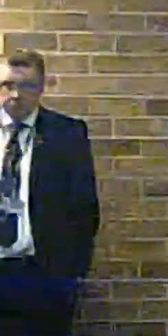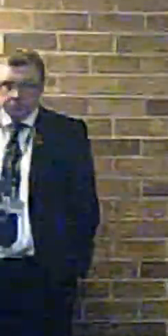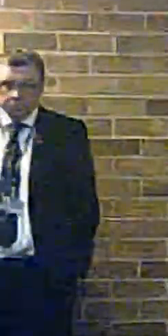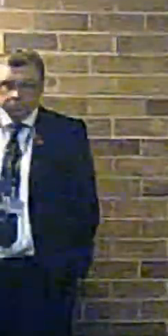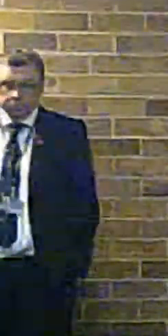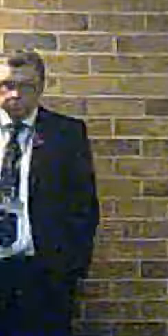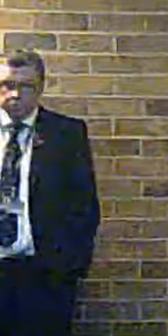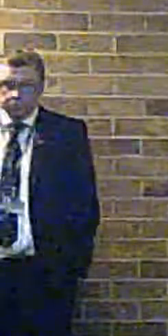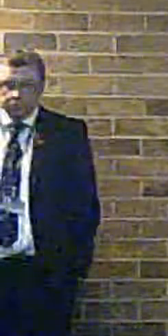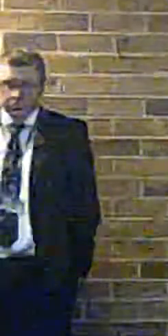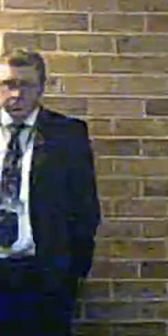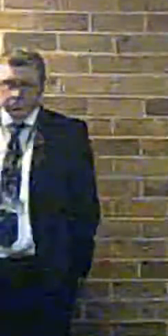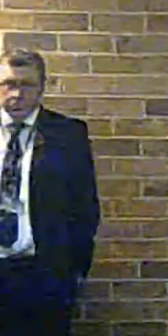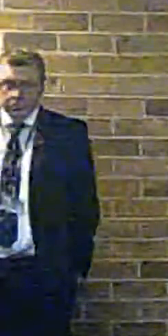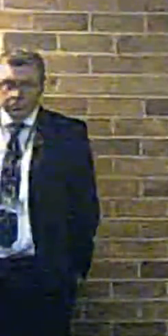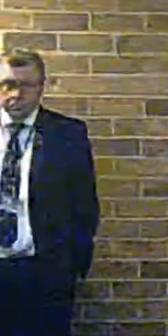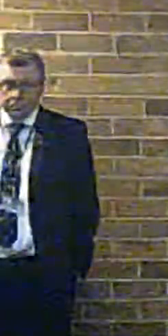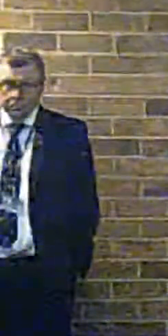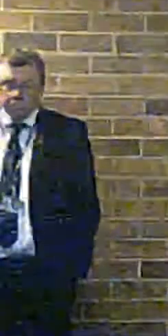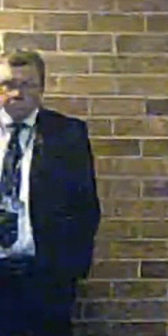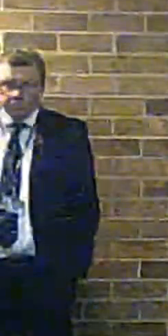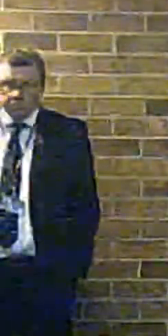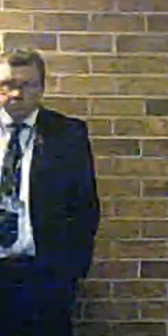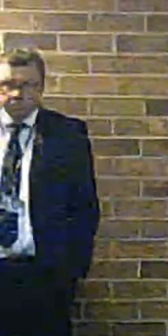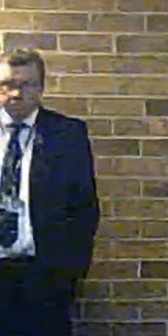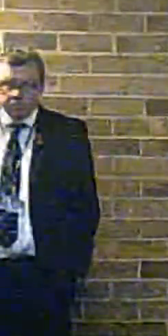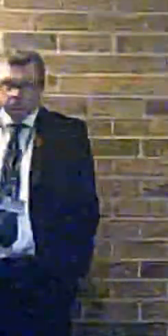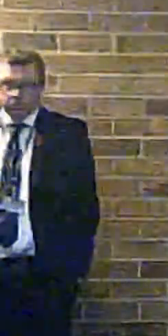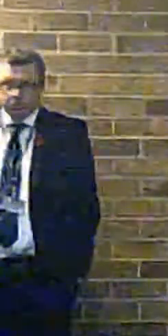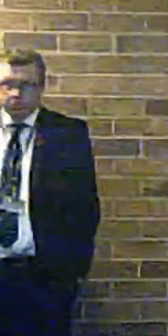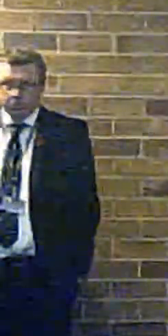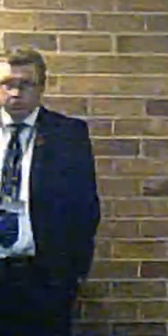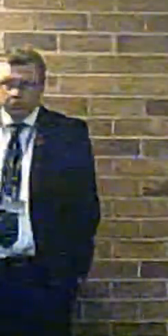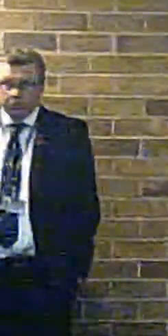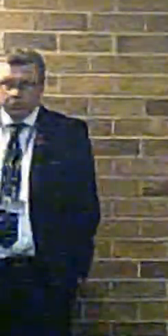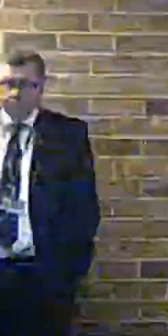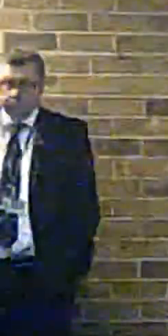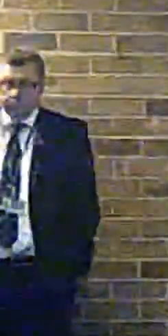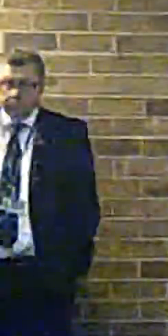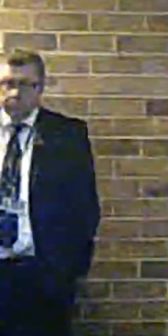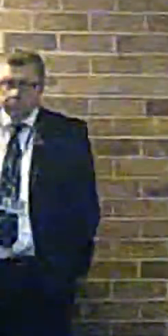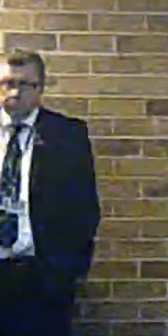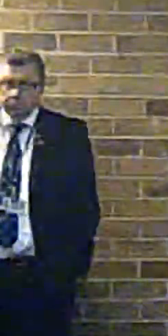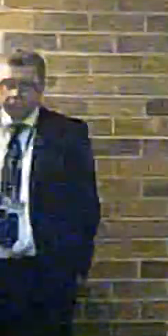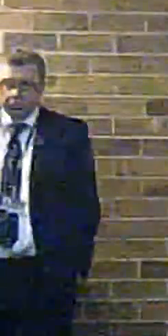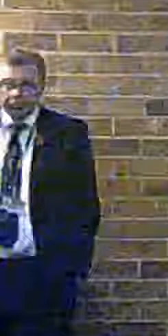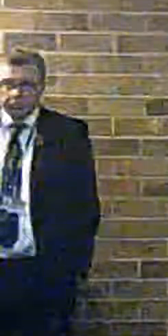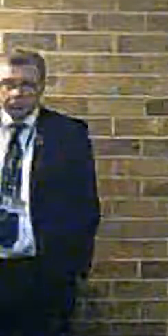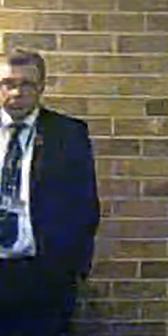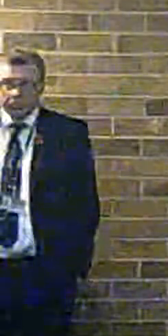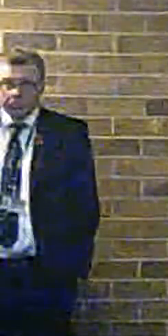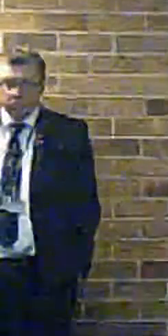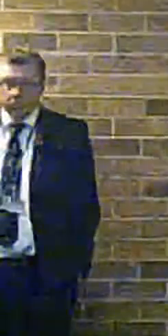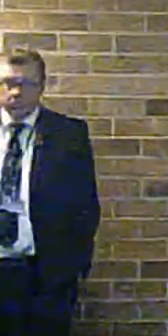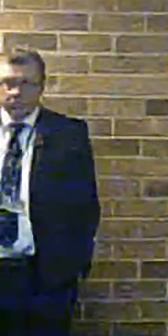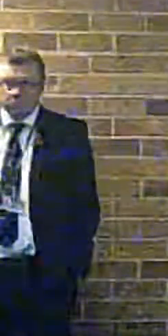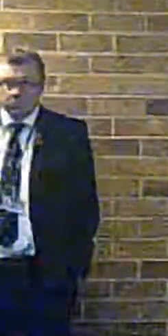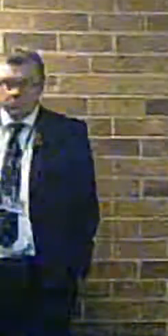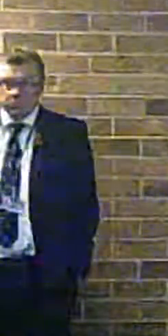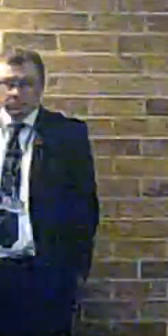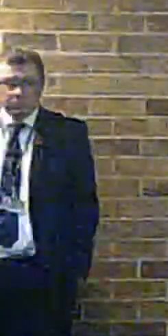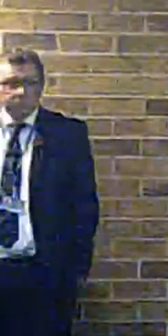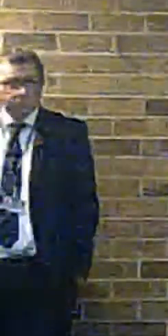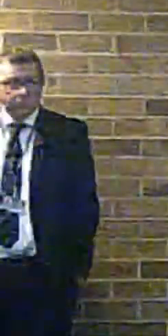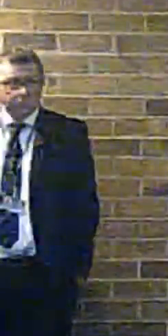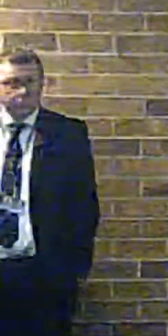green belts on Pump Lane when there's brown belts available for industrial parts? Surely we could do brown belts.